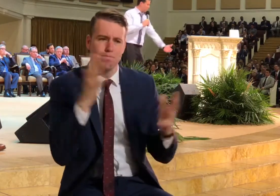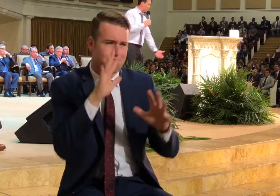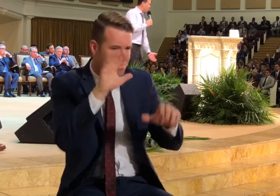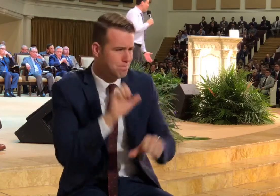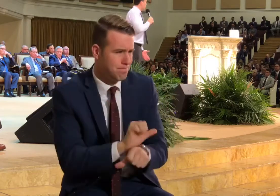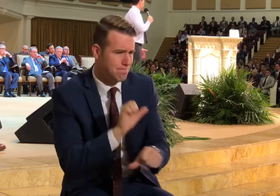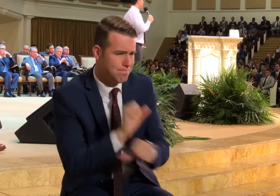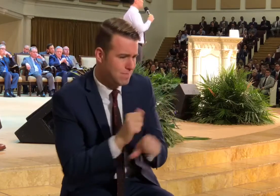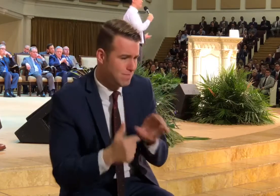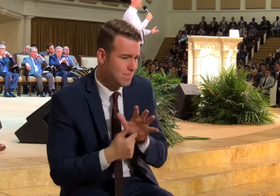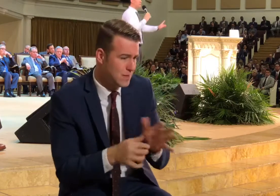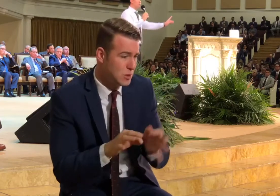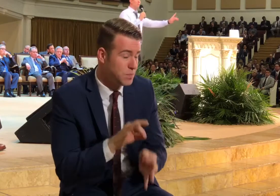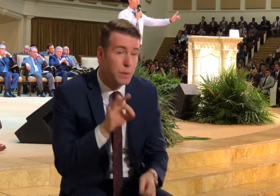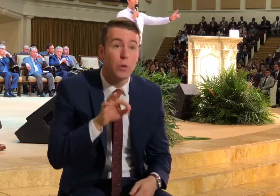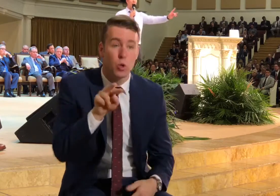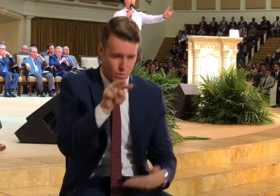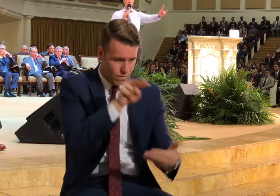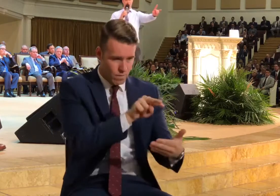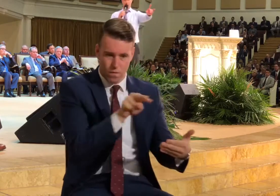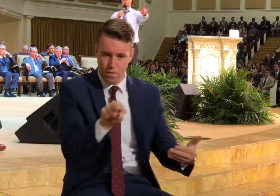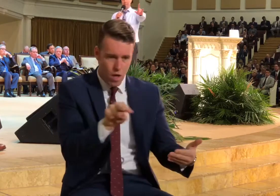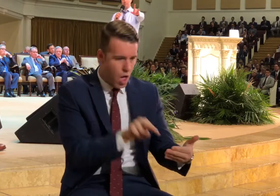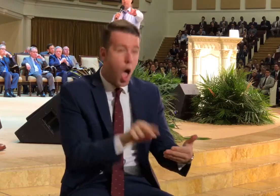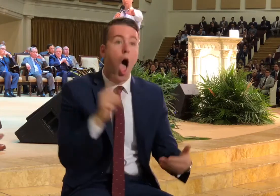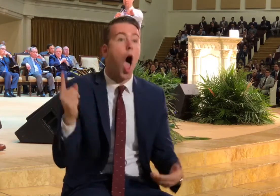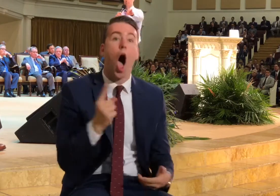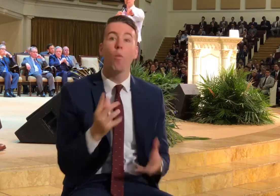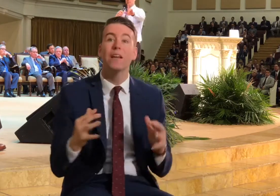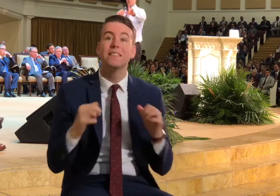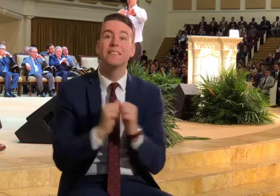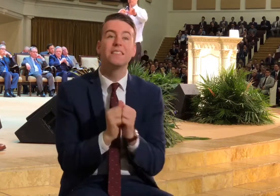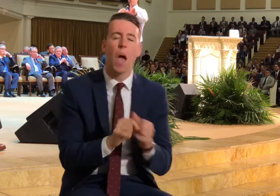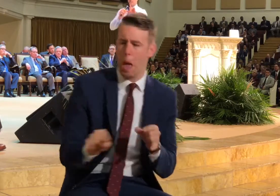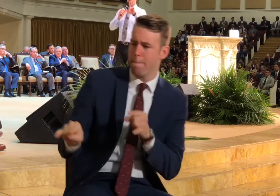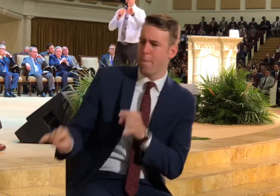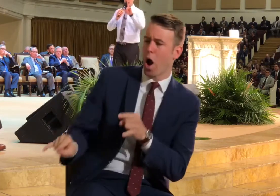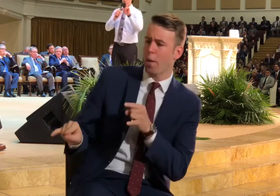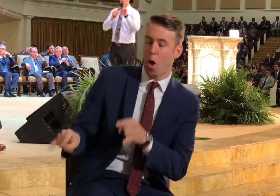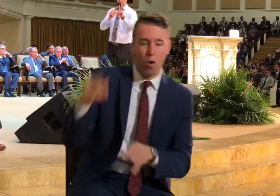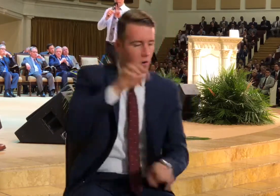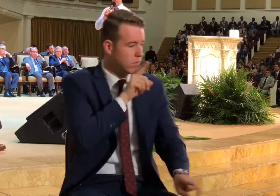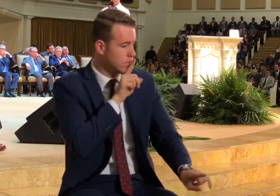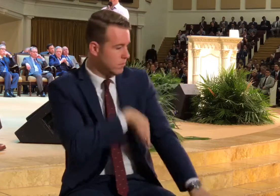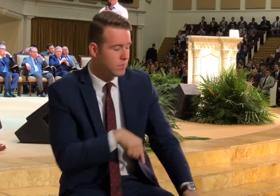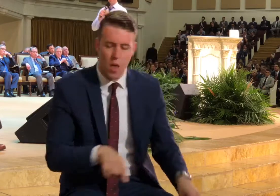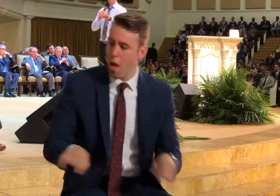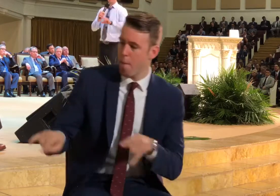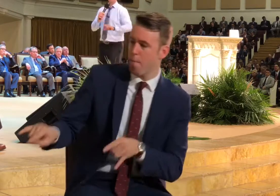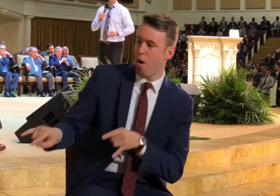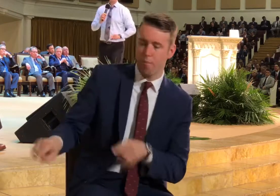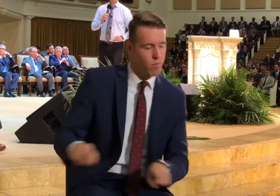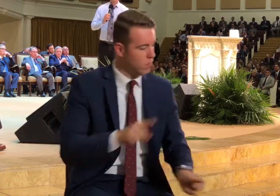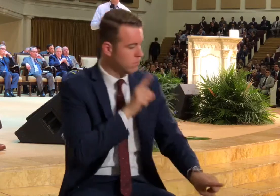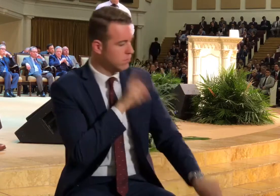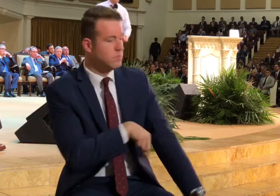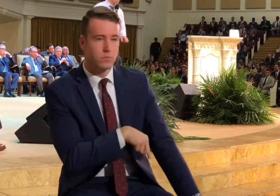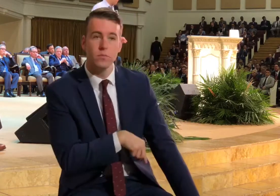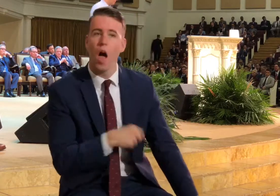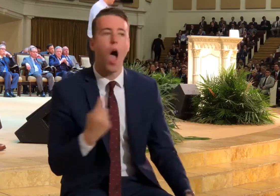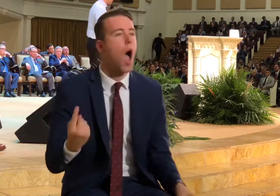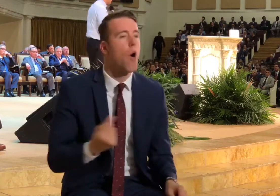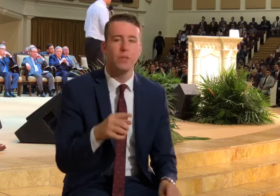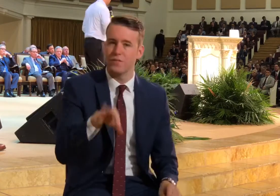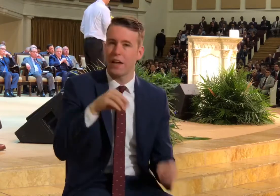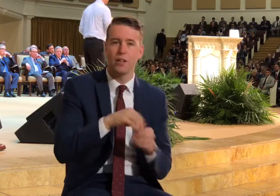and of the spirit. And you'll always find a spirit of mockery there to try to shut it up.